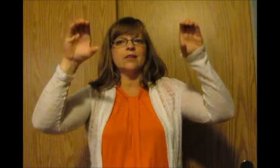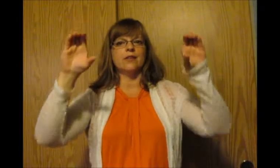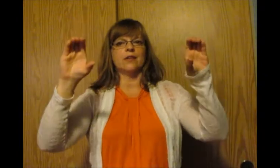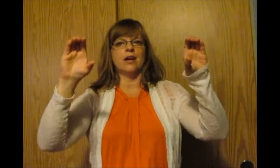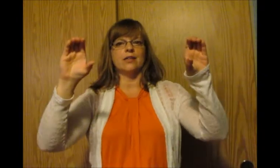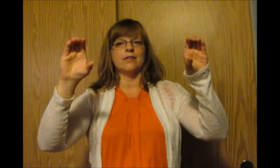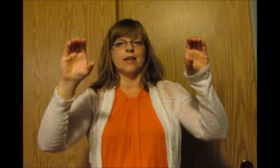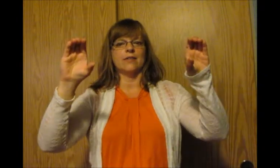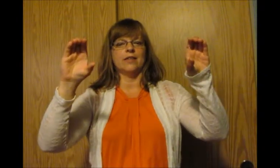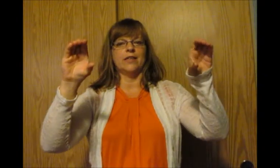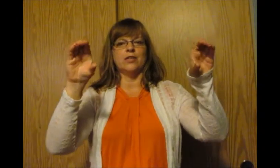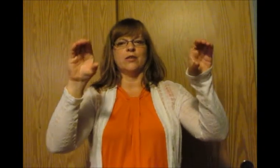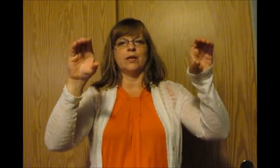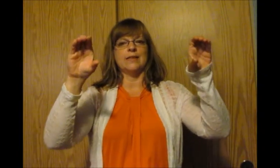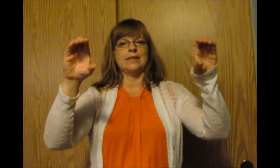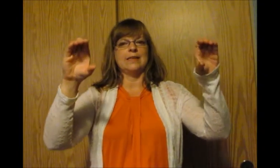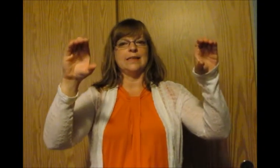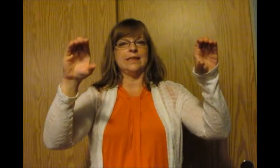the claws down into a C.